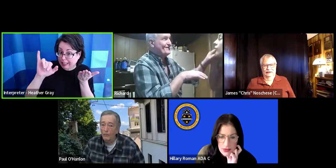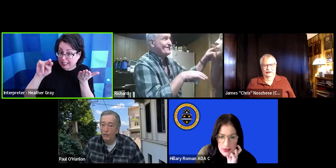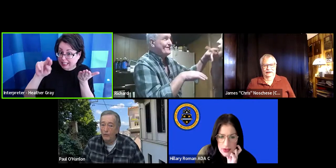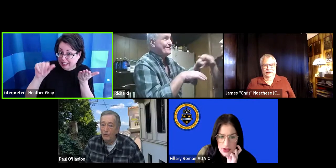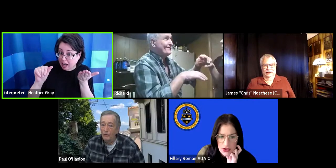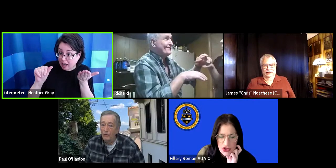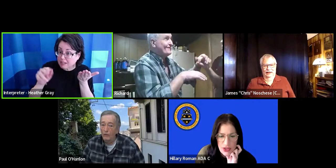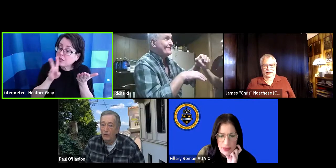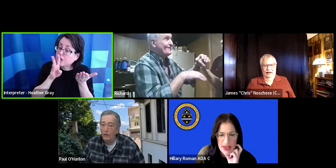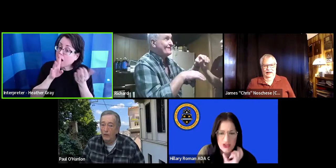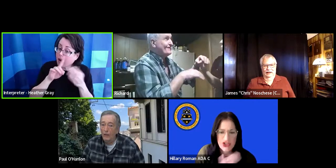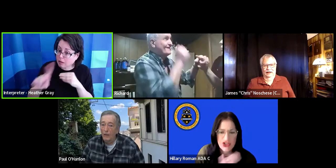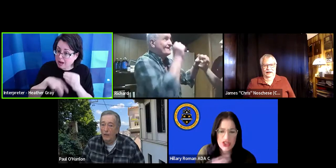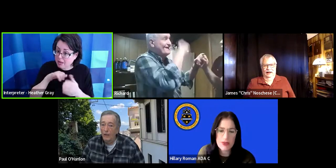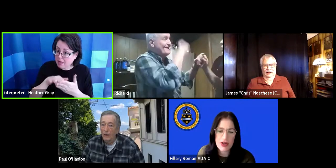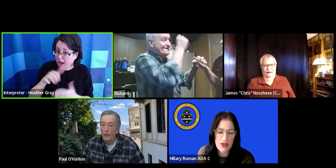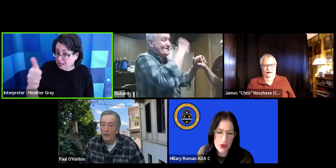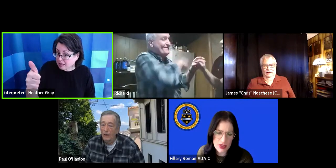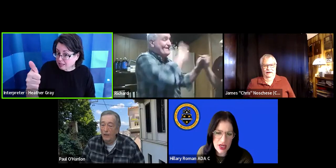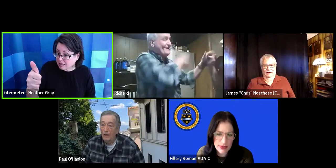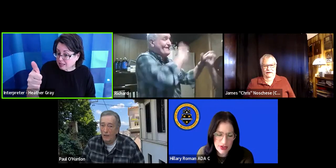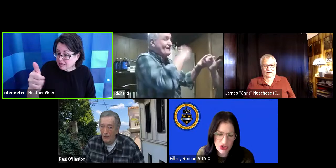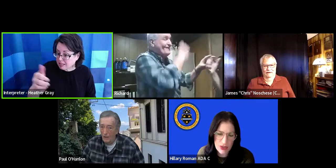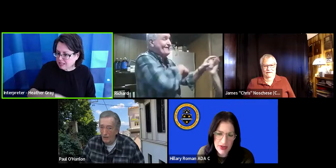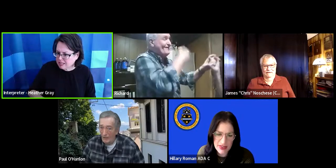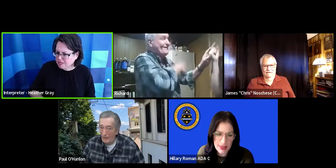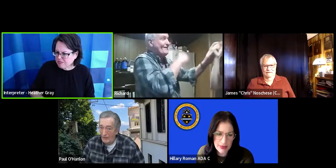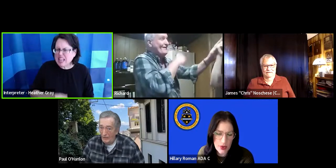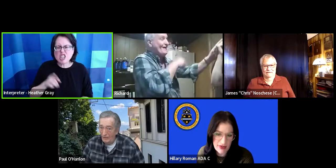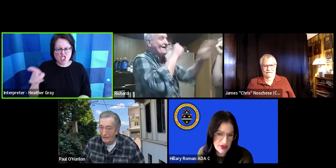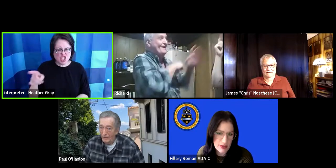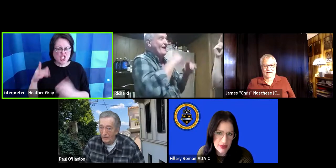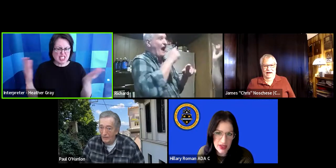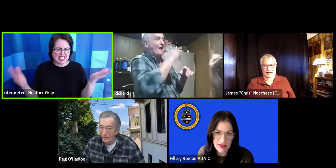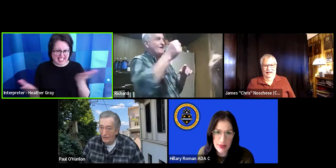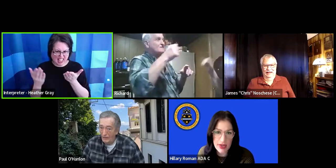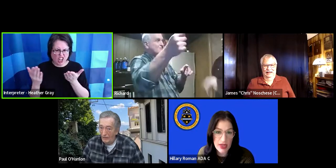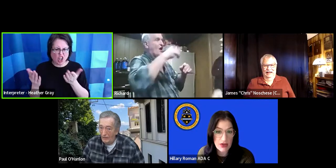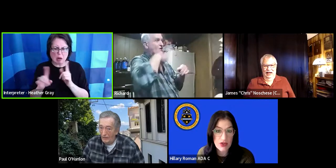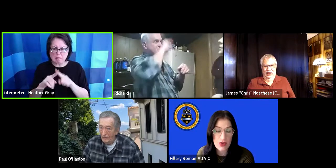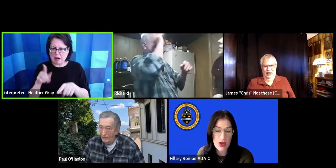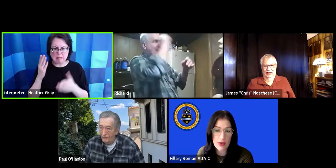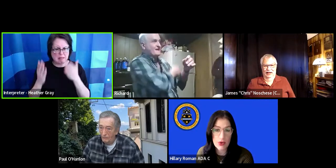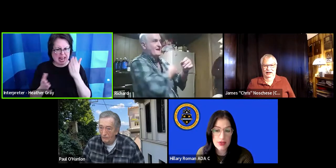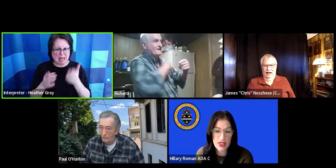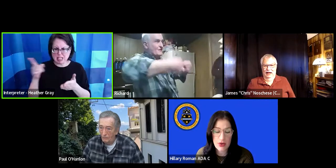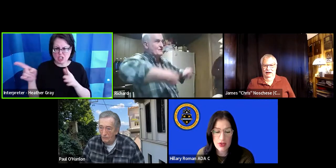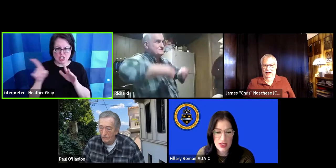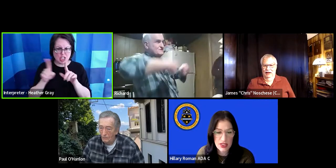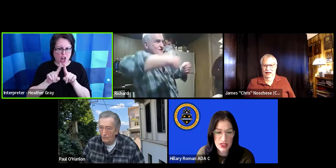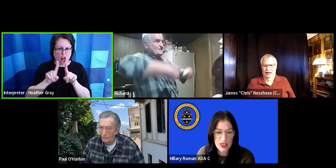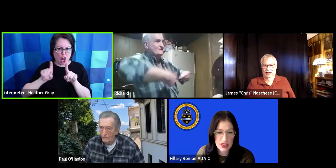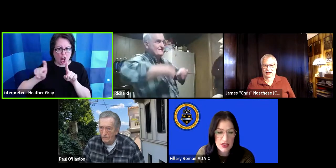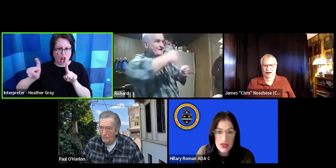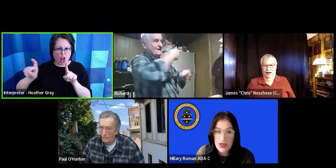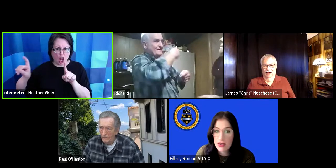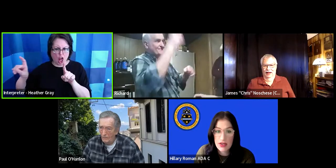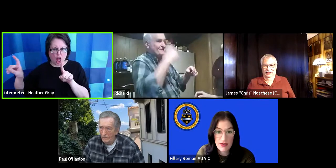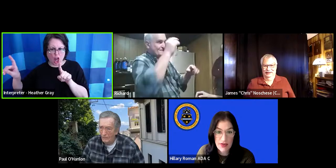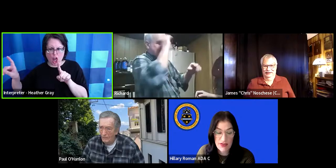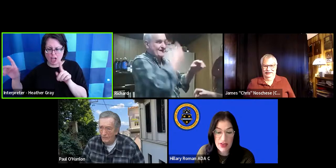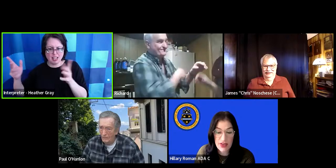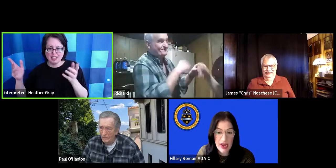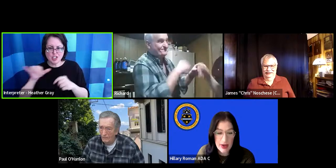That's a possibility too. She's been on the whole time, so she may have stepped away for something. If somebody else who was there wants to.